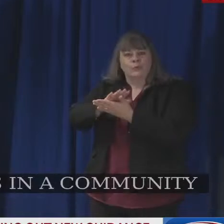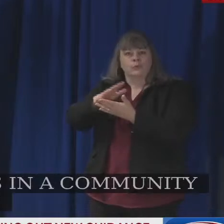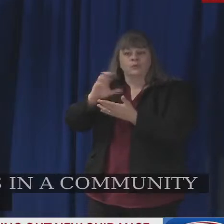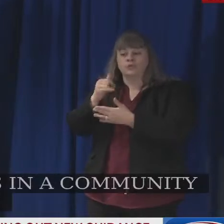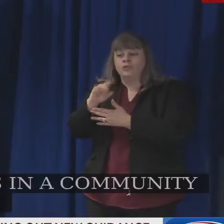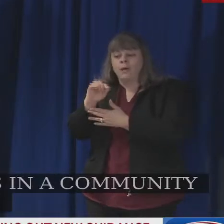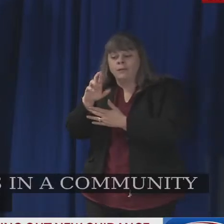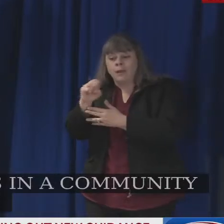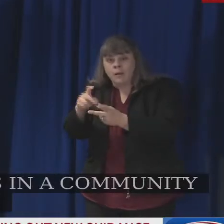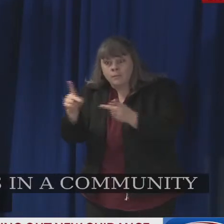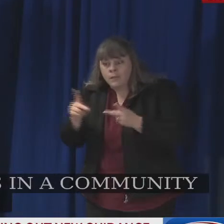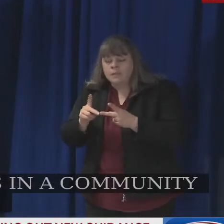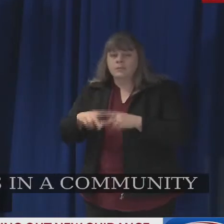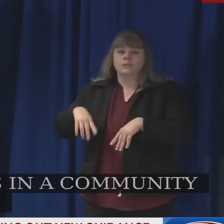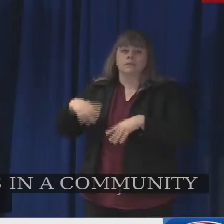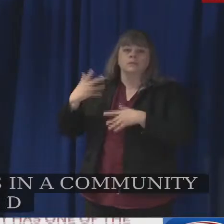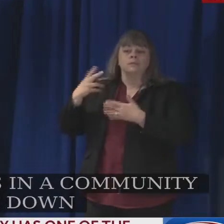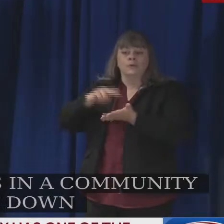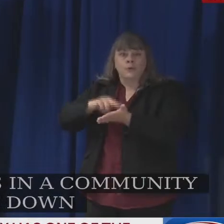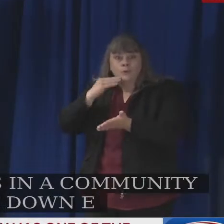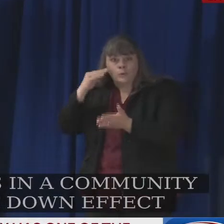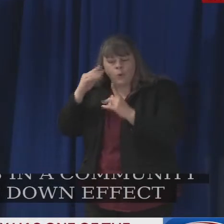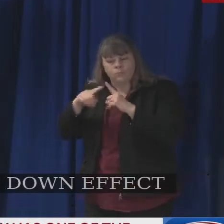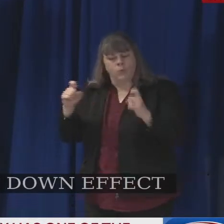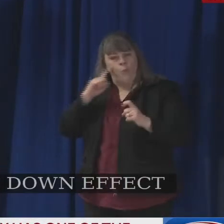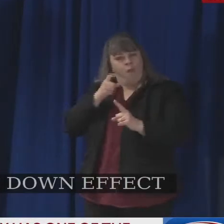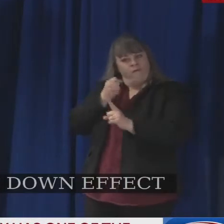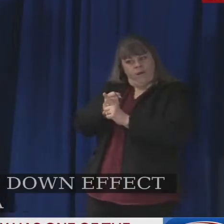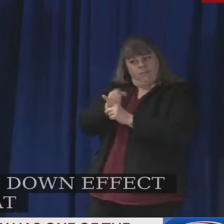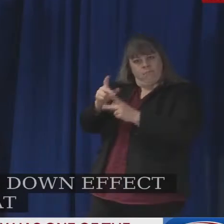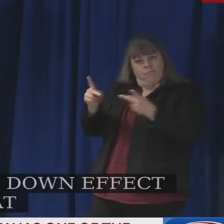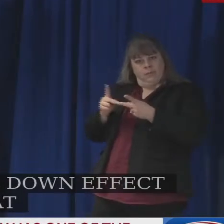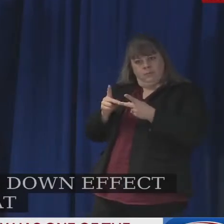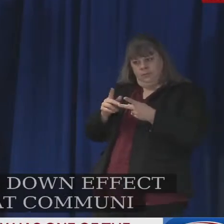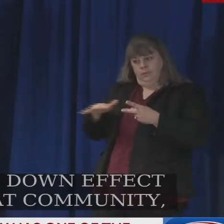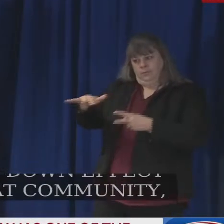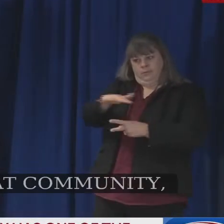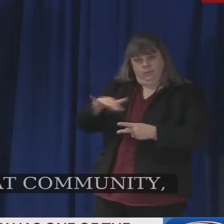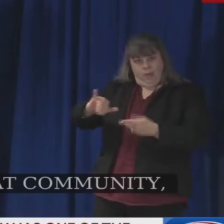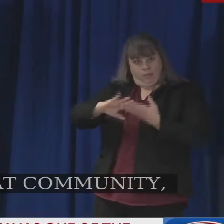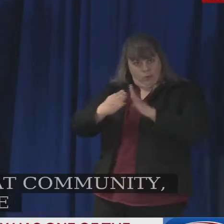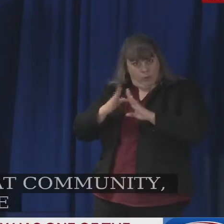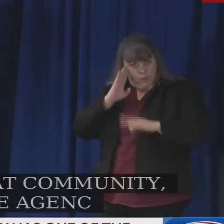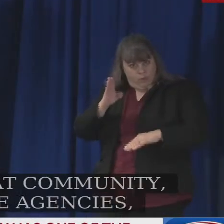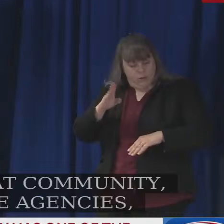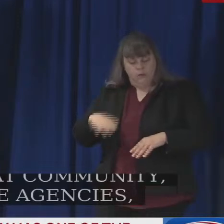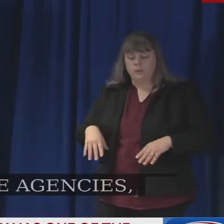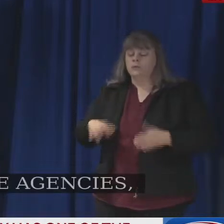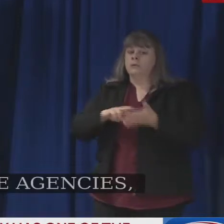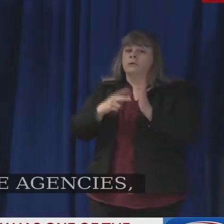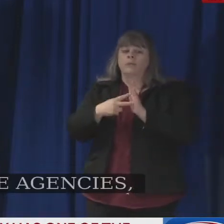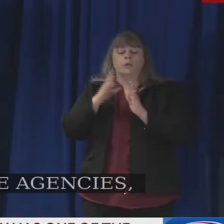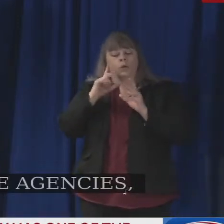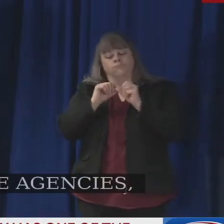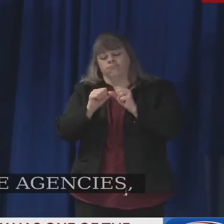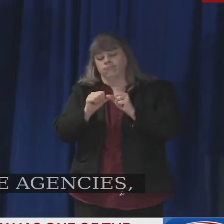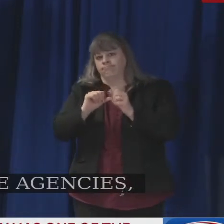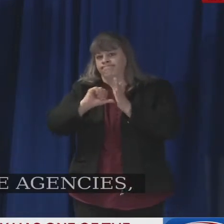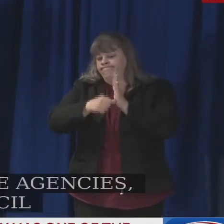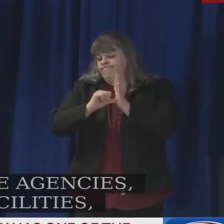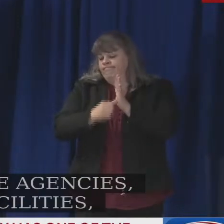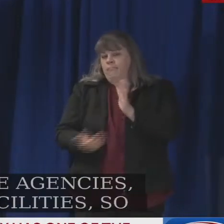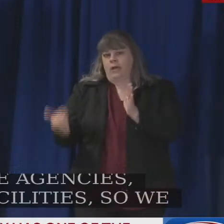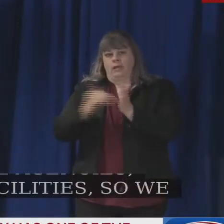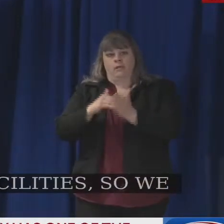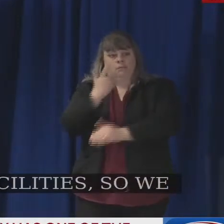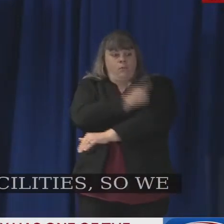childcare agencies, the long-term care facilities. And so we continue to start from a point of stressing the importance of vaccination, because more and more